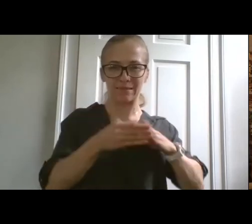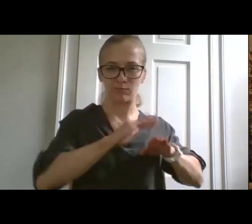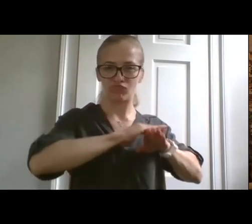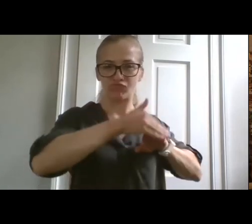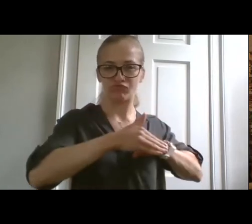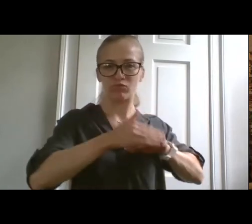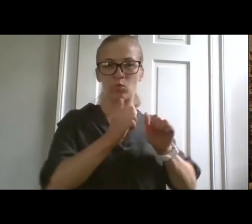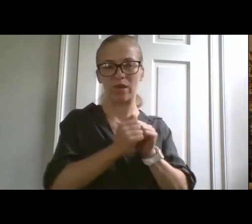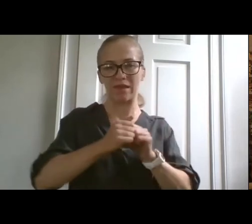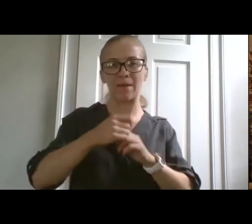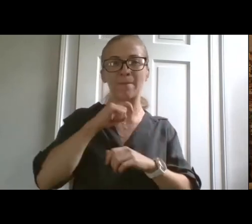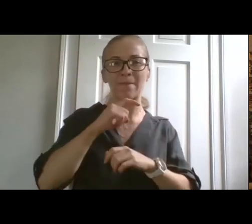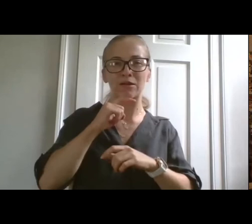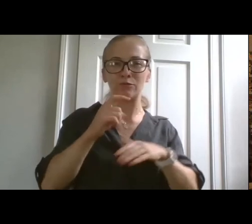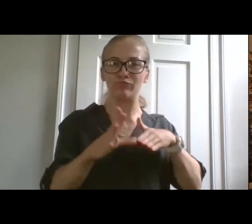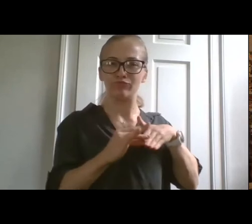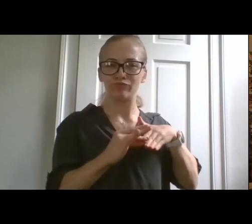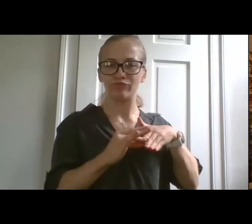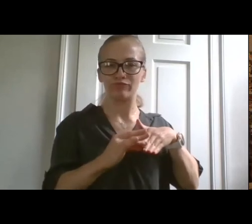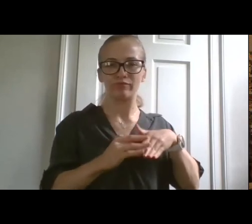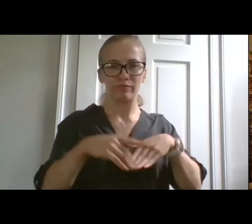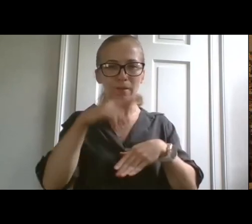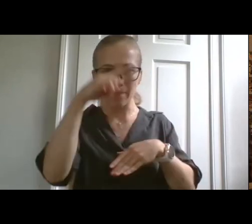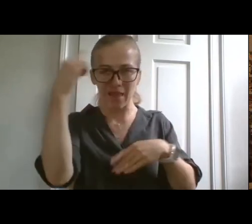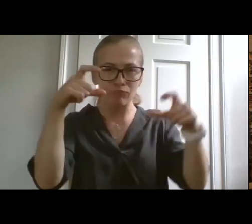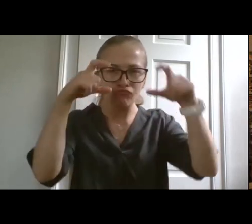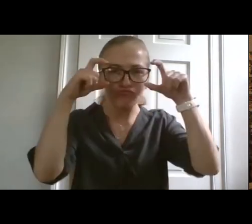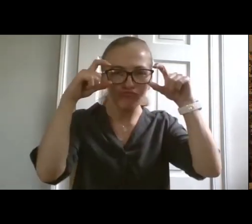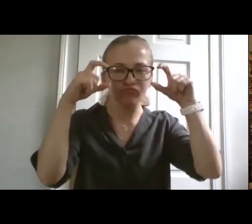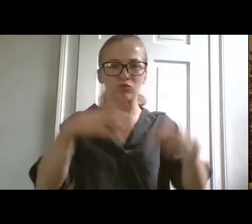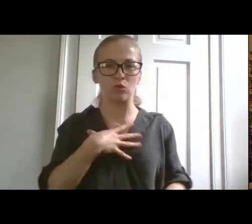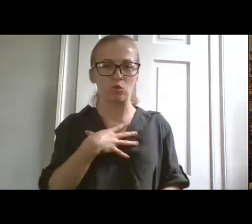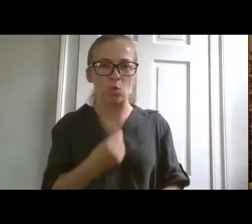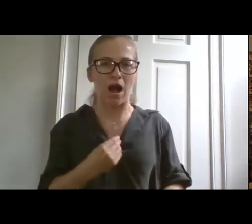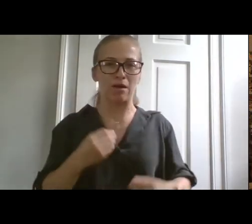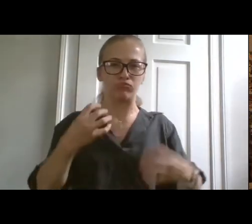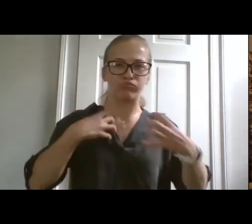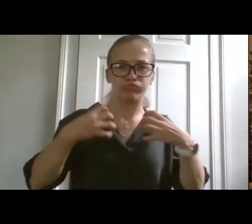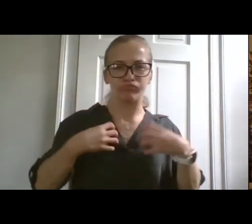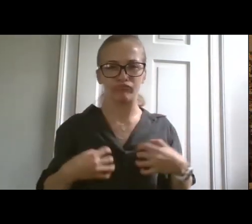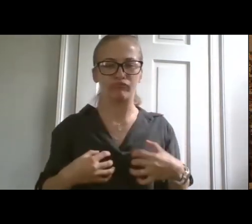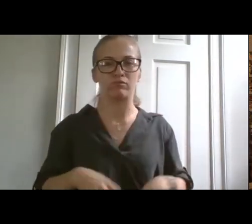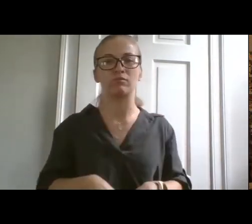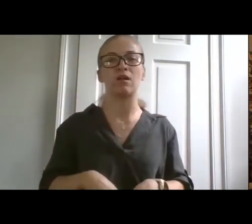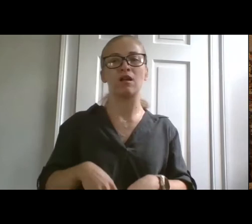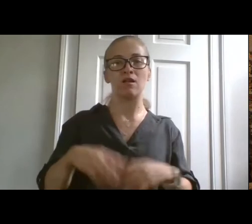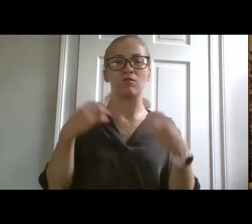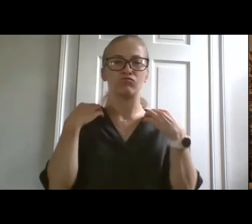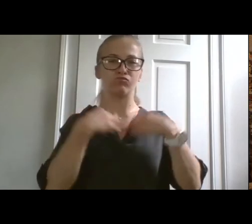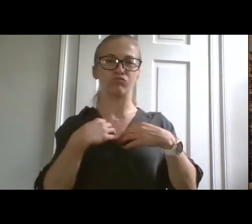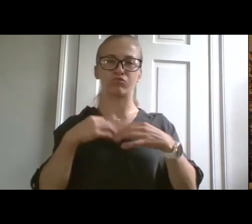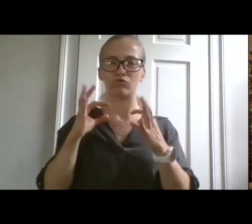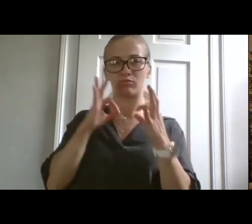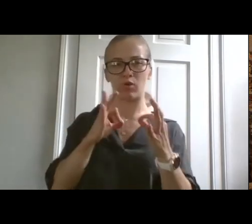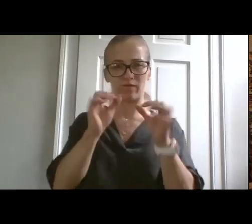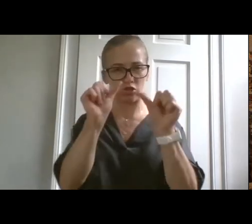clip. His black rimmed glasses, his white starched shirt, the flat top crew cut, so perfectly